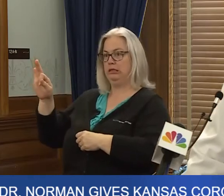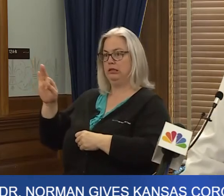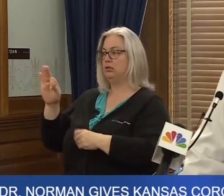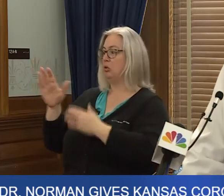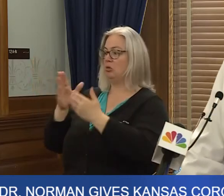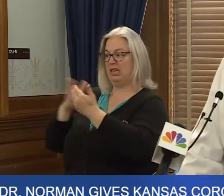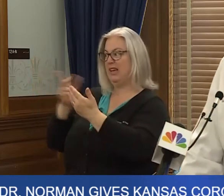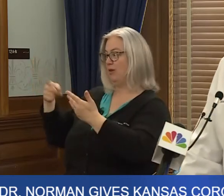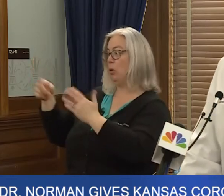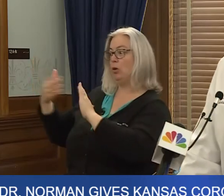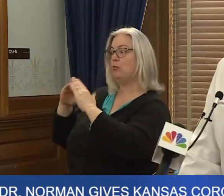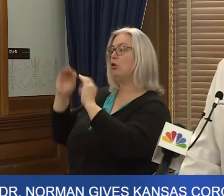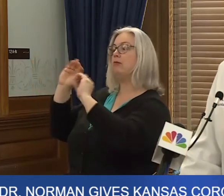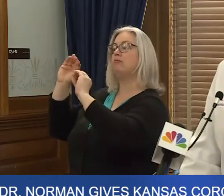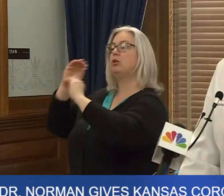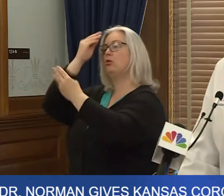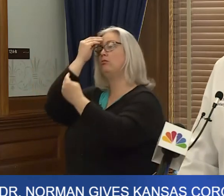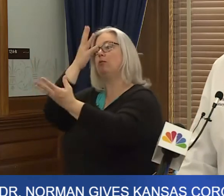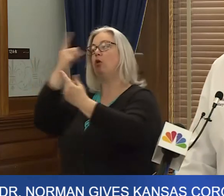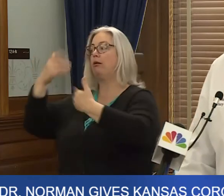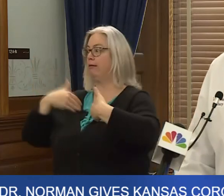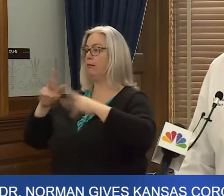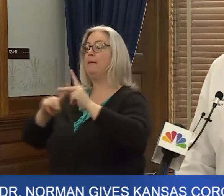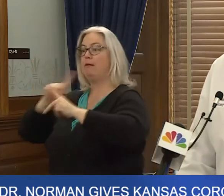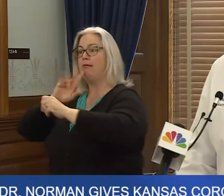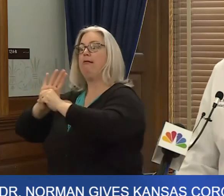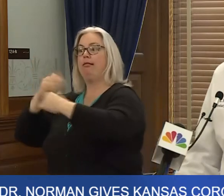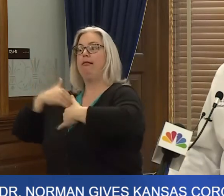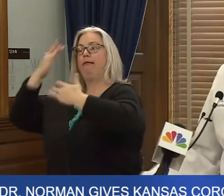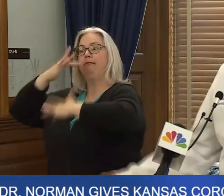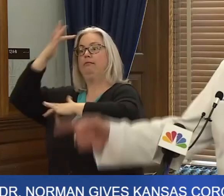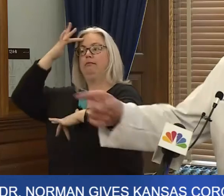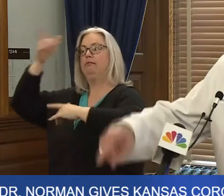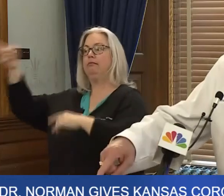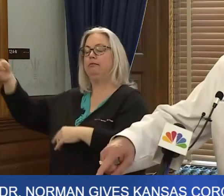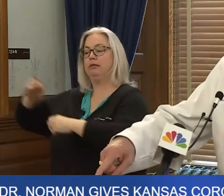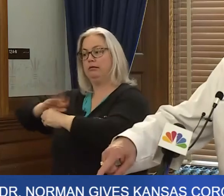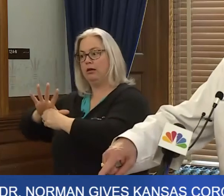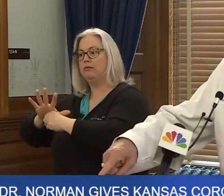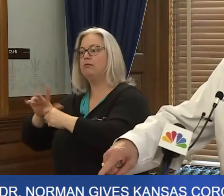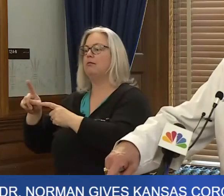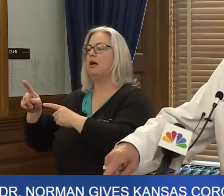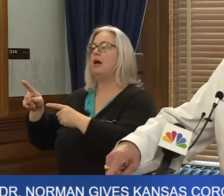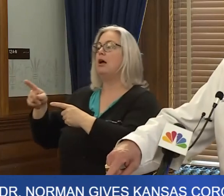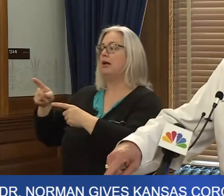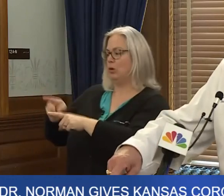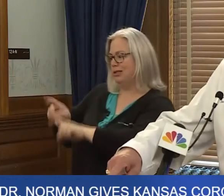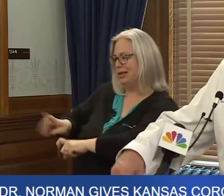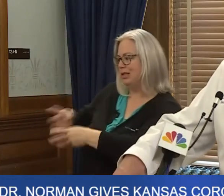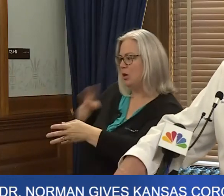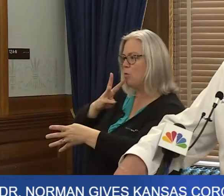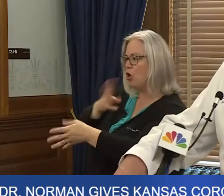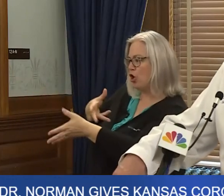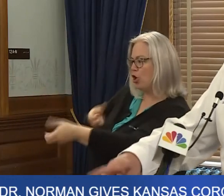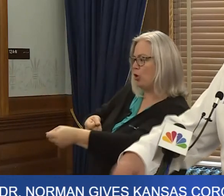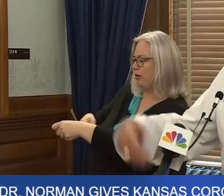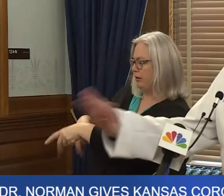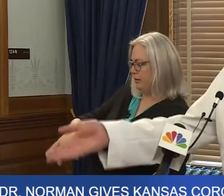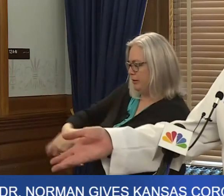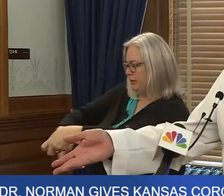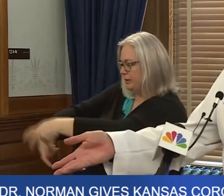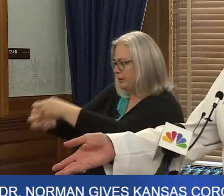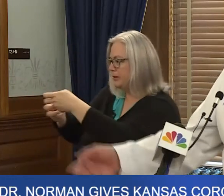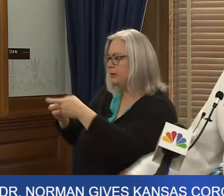in those communities that haven't had reported cases of COVID-19, but do have those particles of the virus found in the